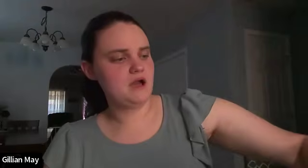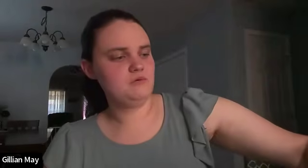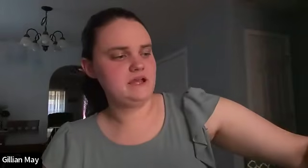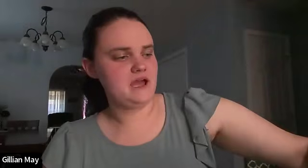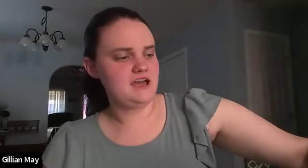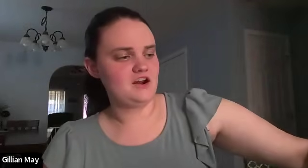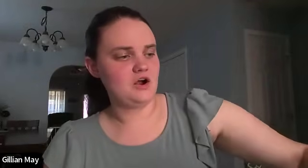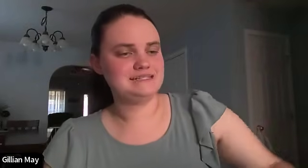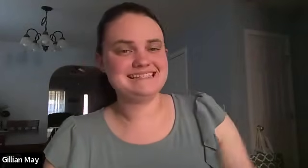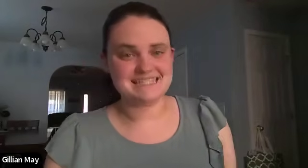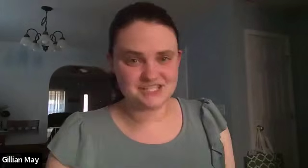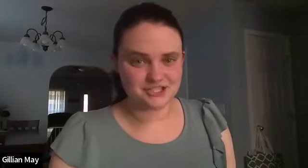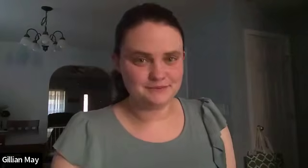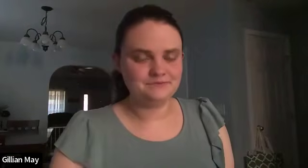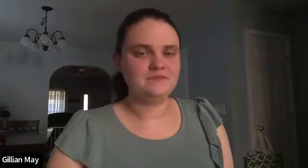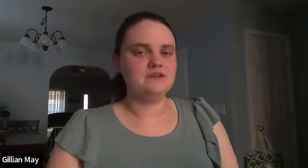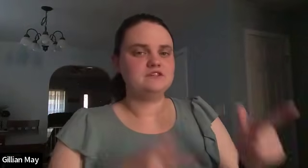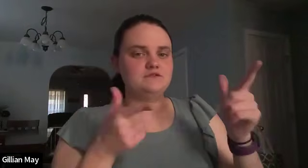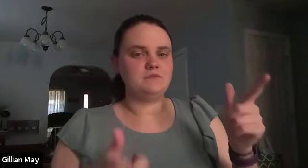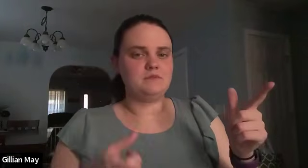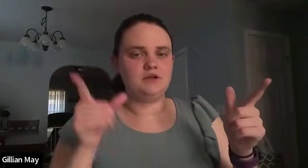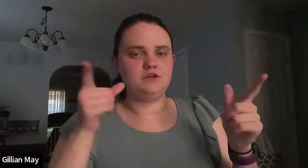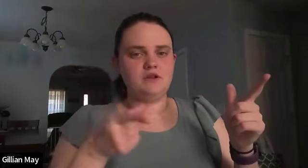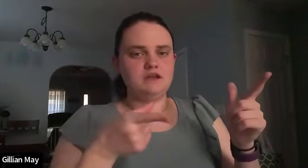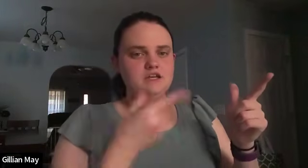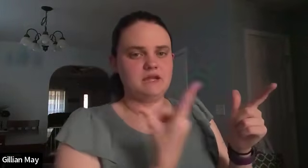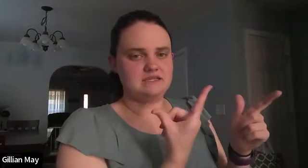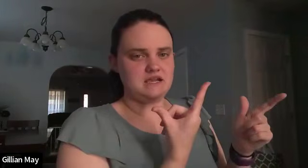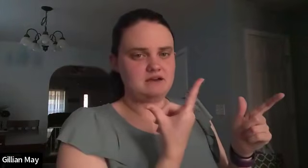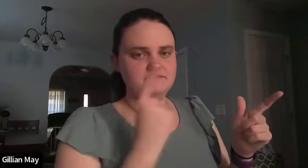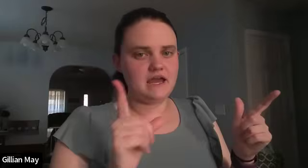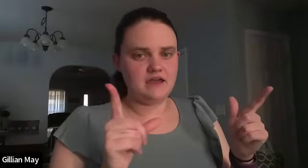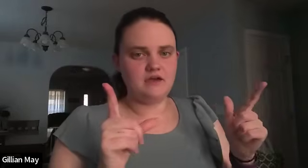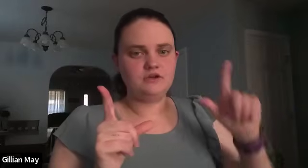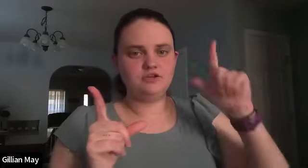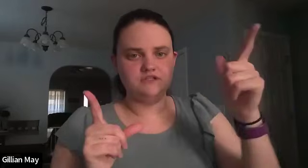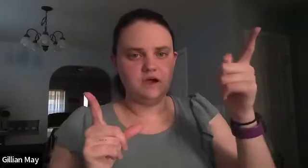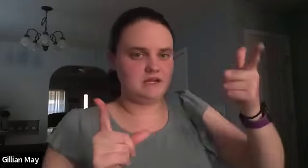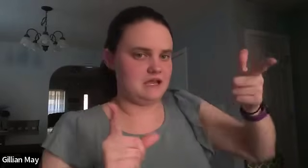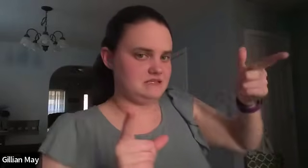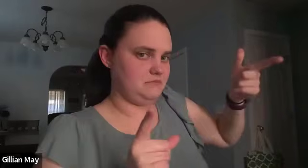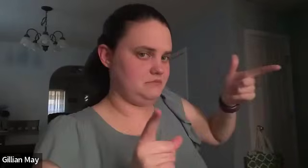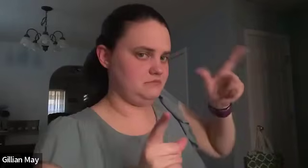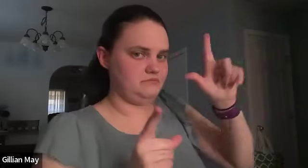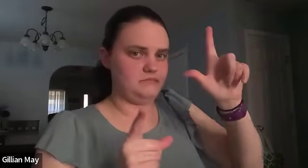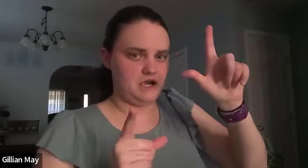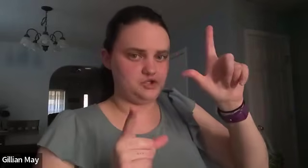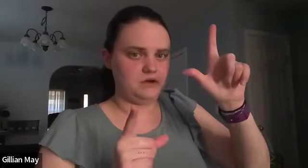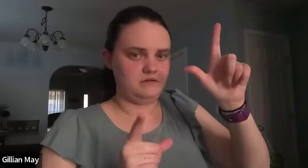back. We had our sister. So if you remember, your non-dominant has that kind of flat L. Your dominant has that actual L.